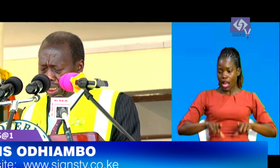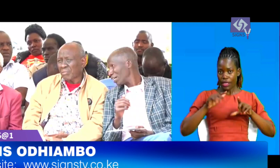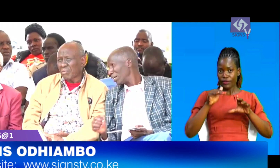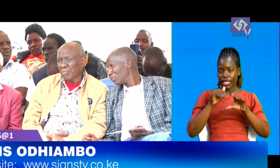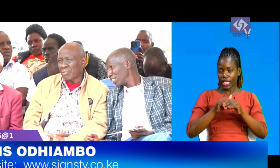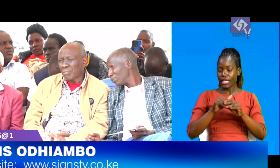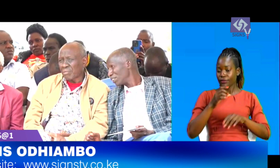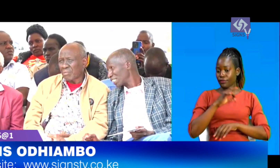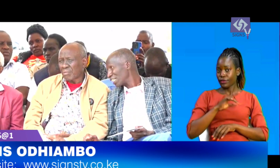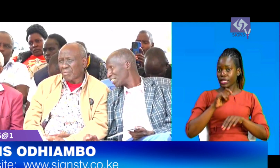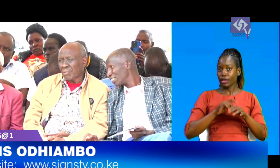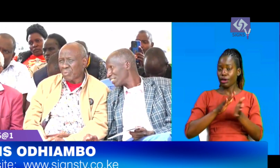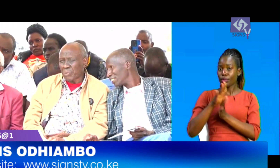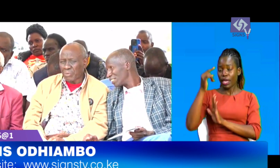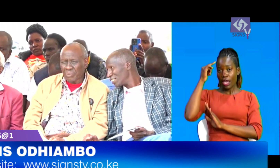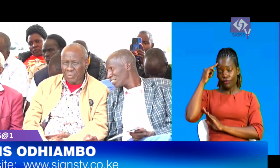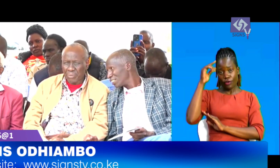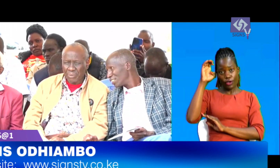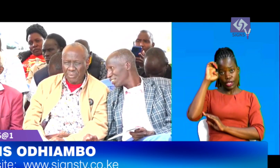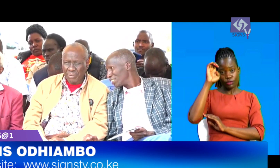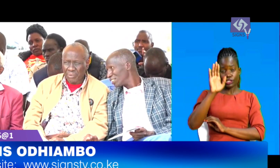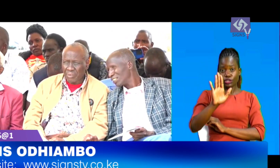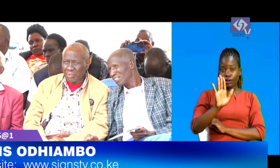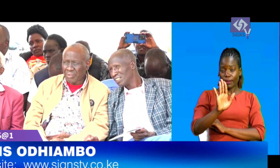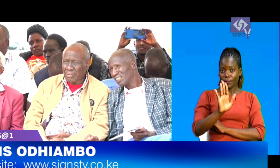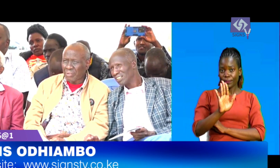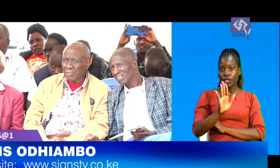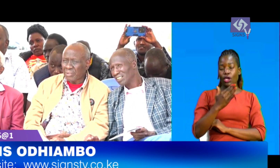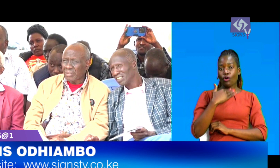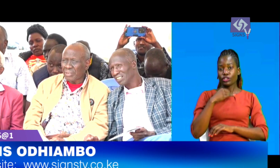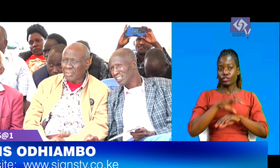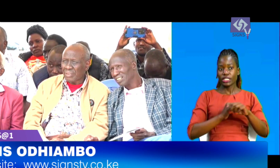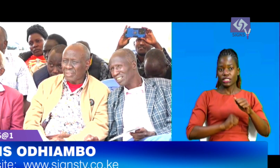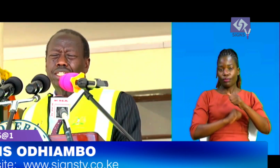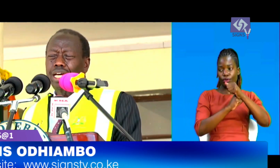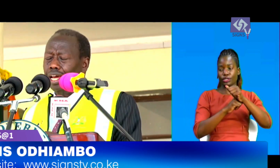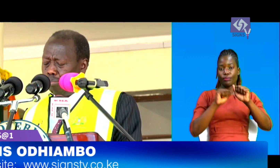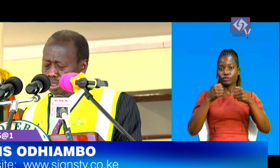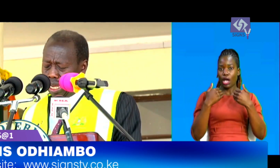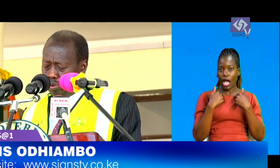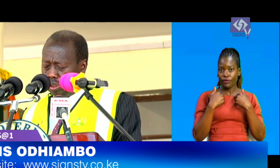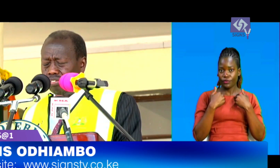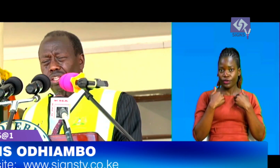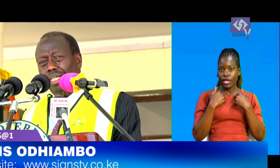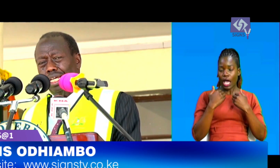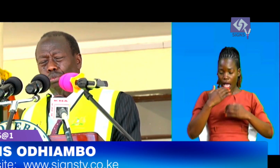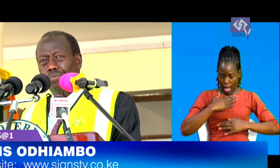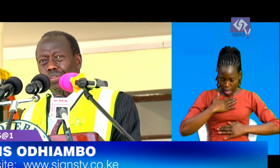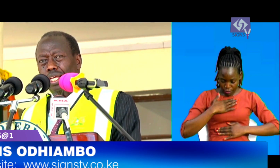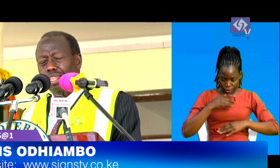ask that we get the support to empathize with the school children so that they can have an ample time to sit for their exams. There will be